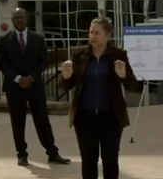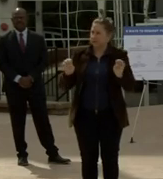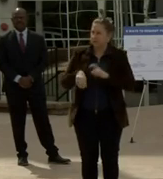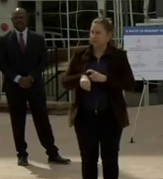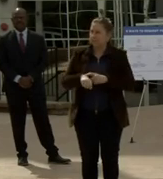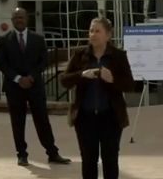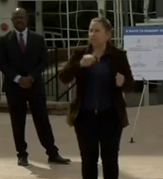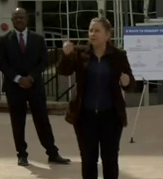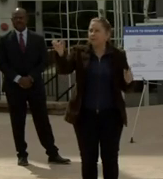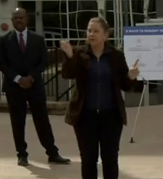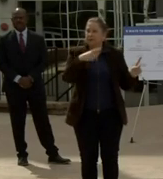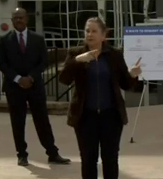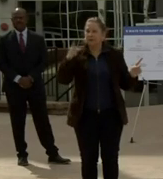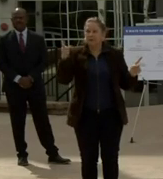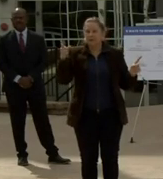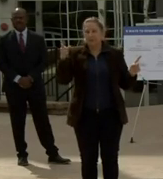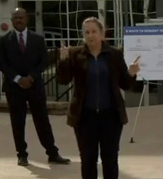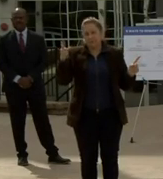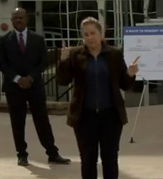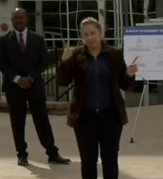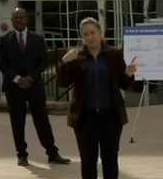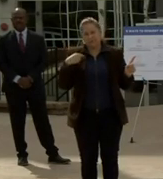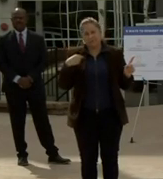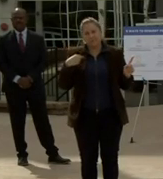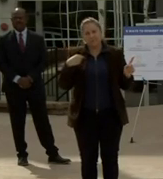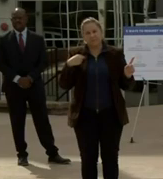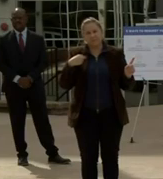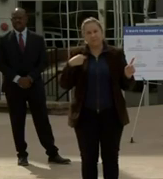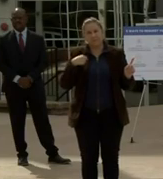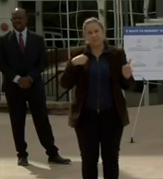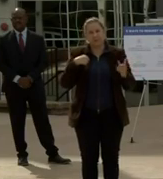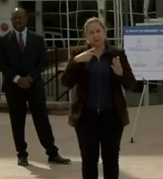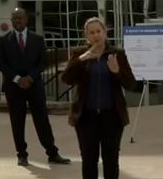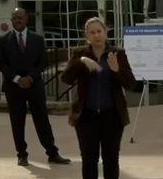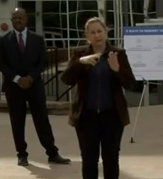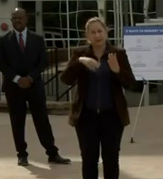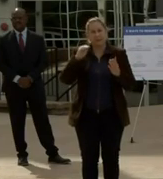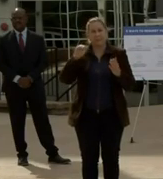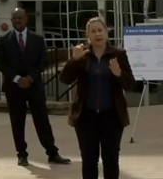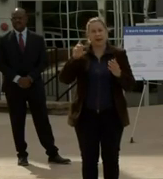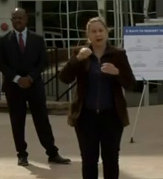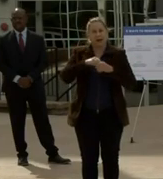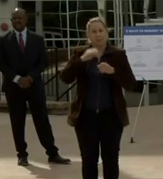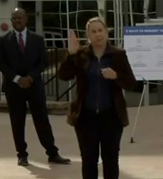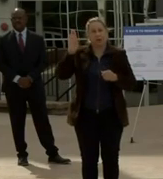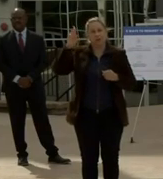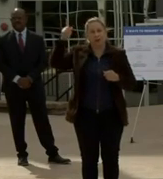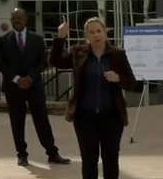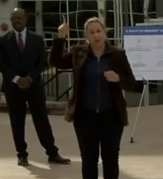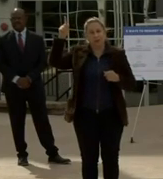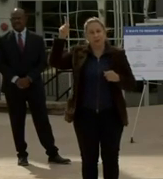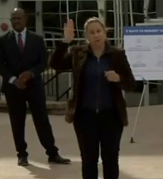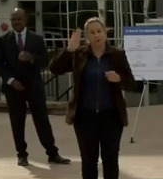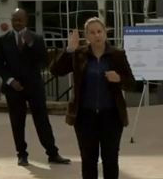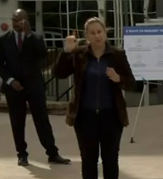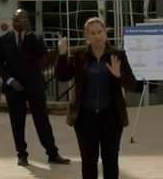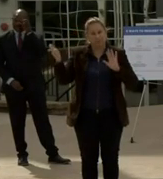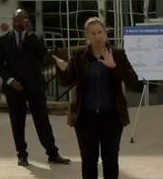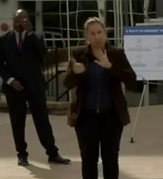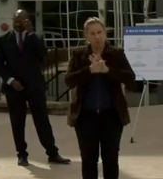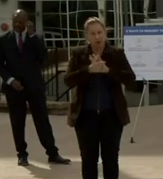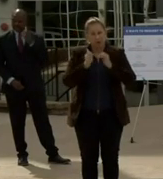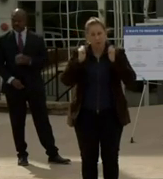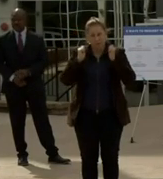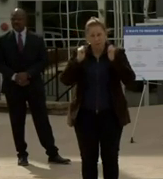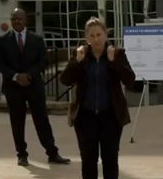thing that the mayor of Boston has prohibited all but emergency construction in Boston. what's the